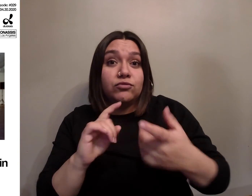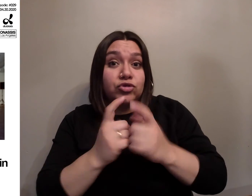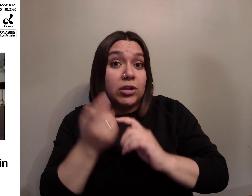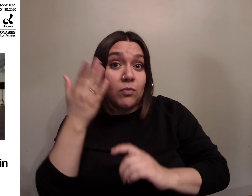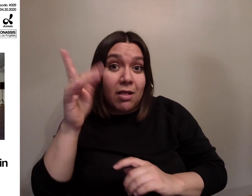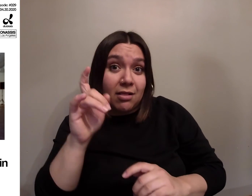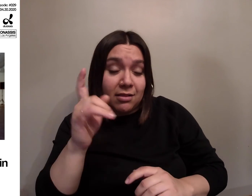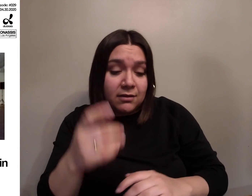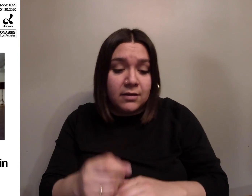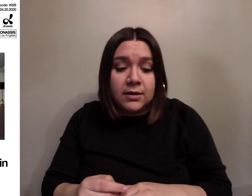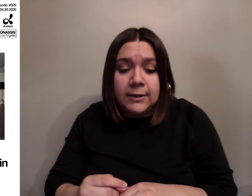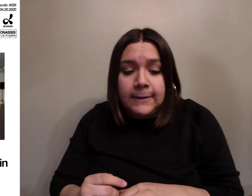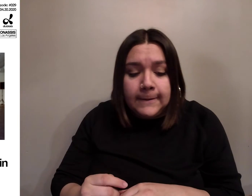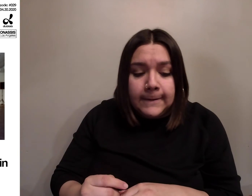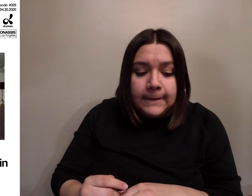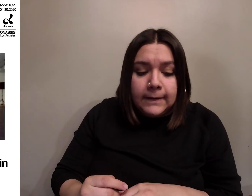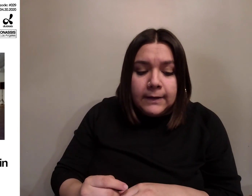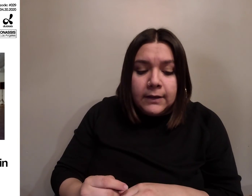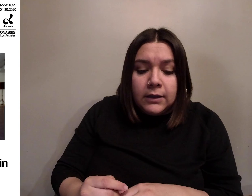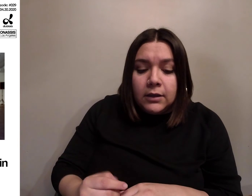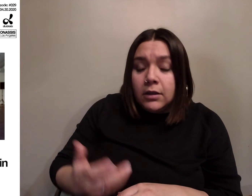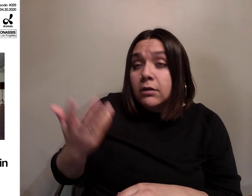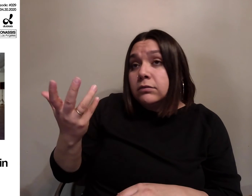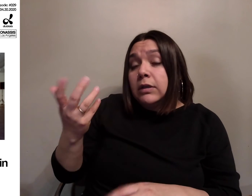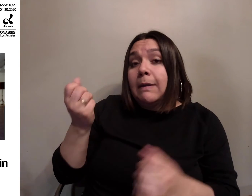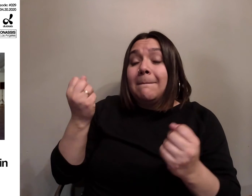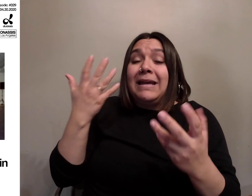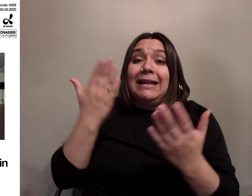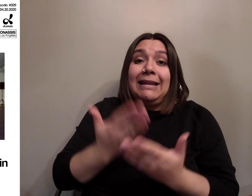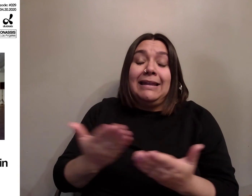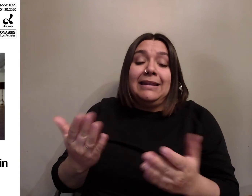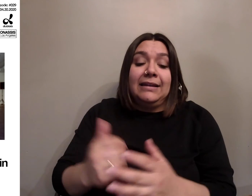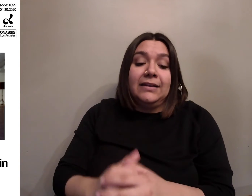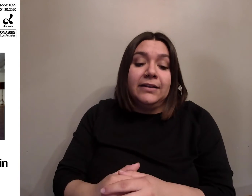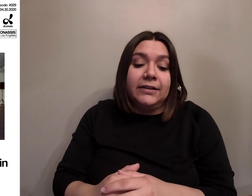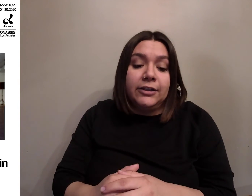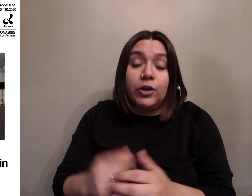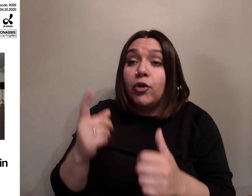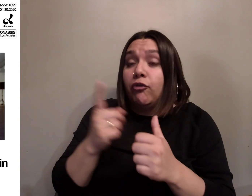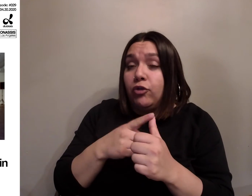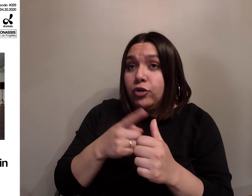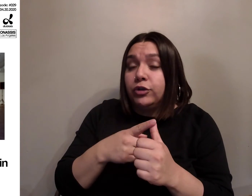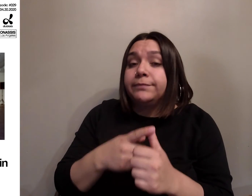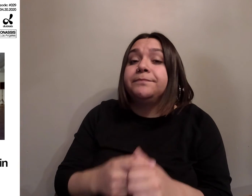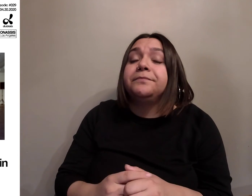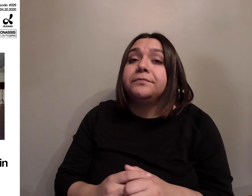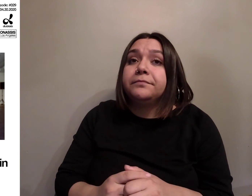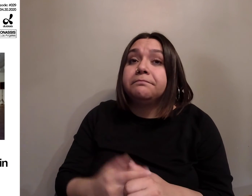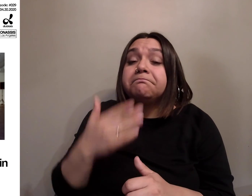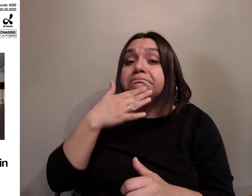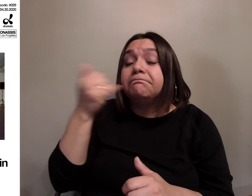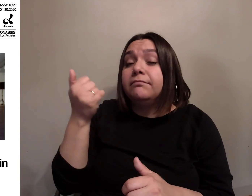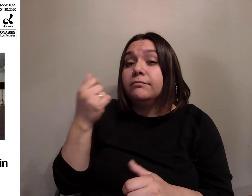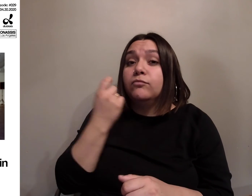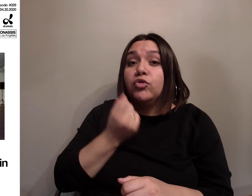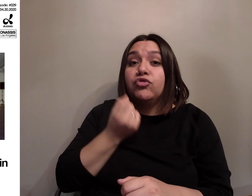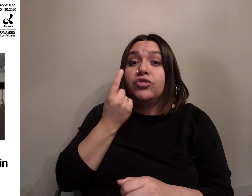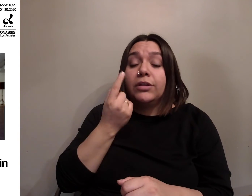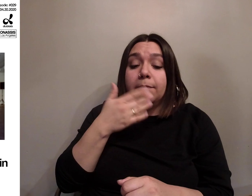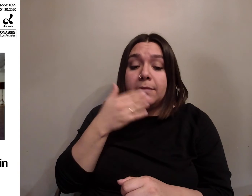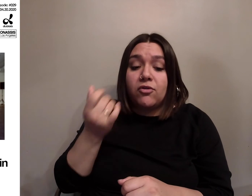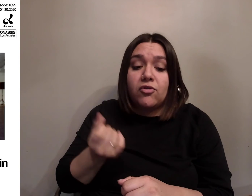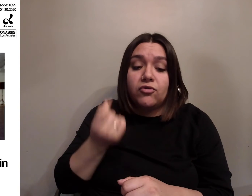interconnected, that our well-being depends on all of our well-being, our collective